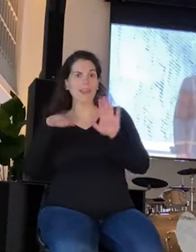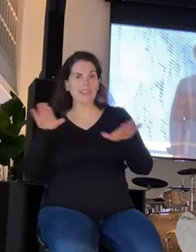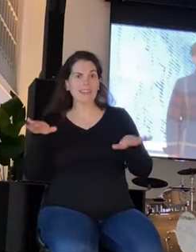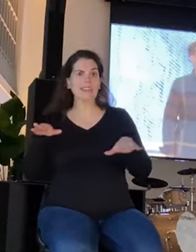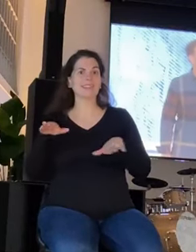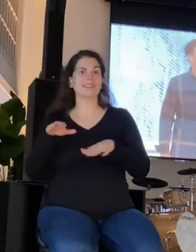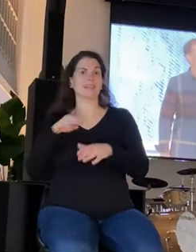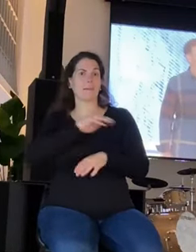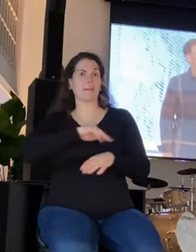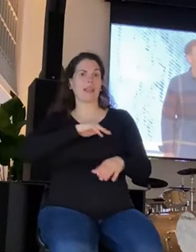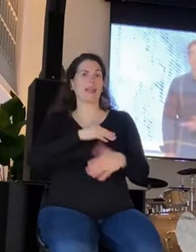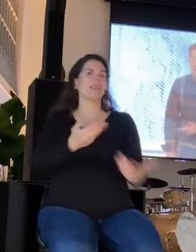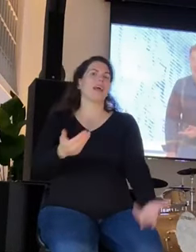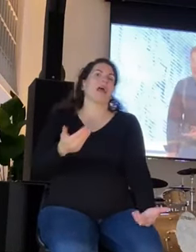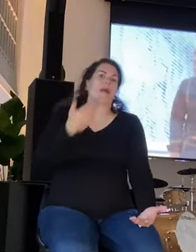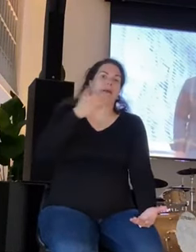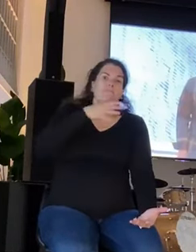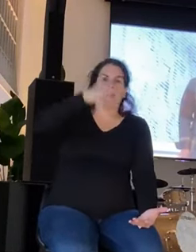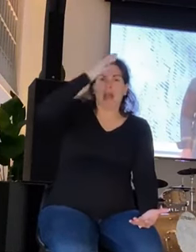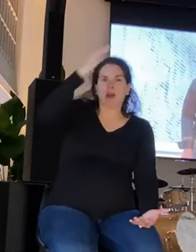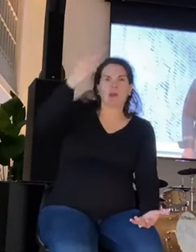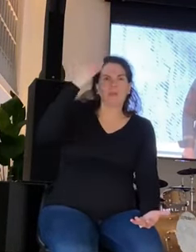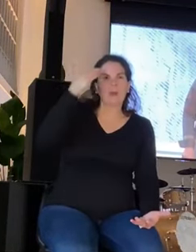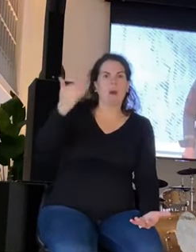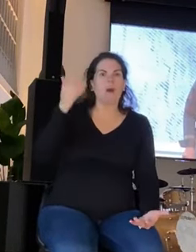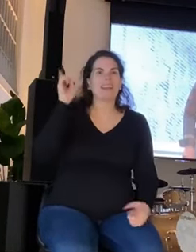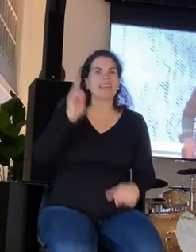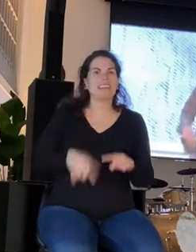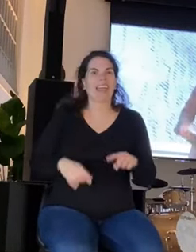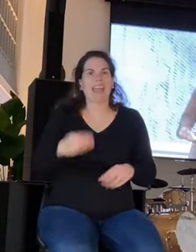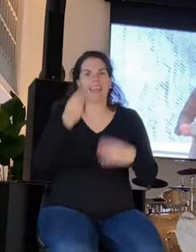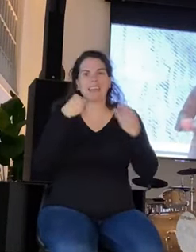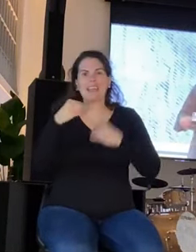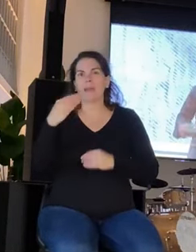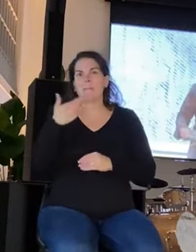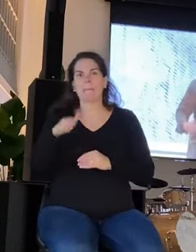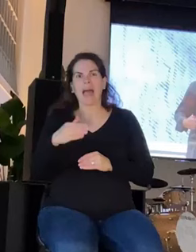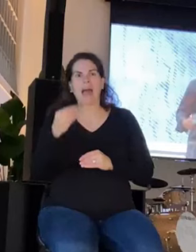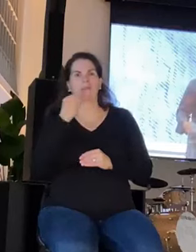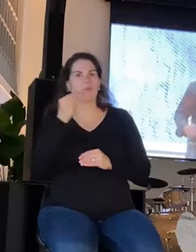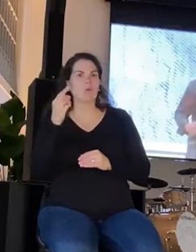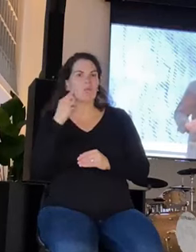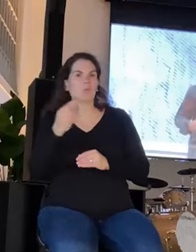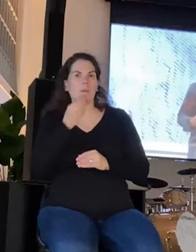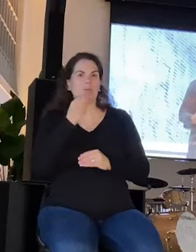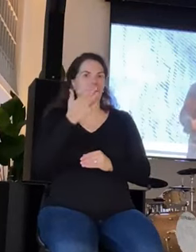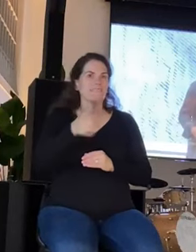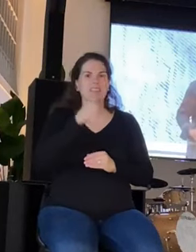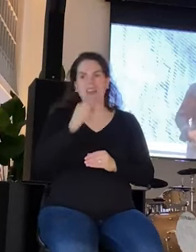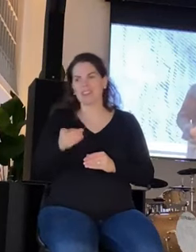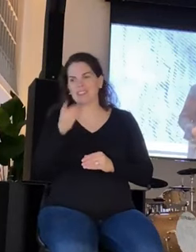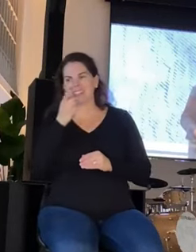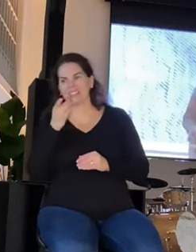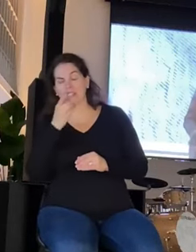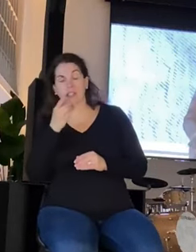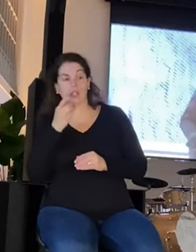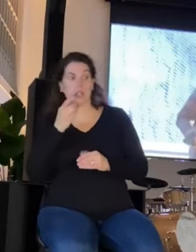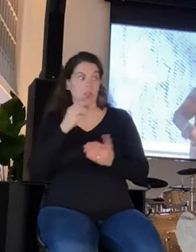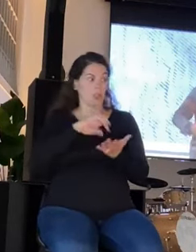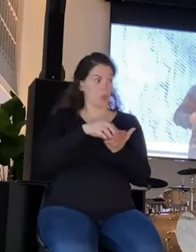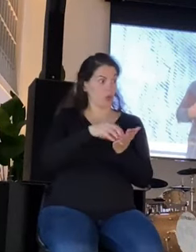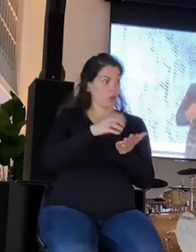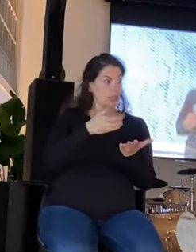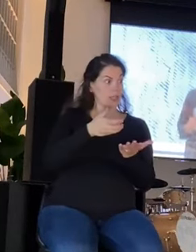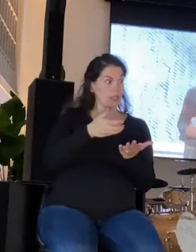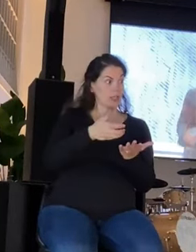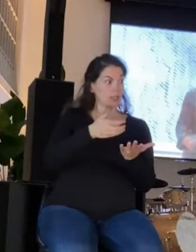I can't eat Pop-Tarts for breakfast, lunch, and dinner, right? I need some veggies and some protein and some dinners like Oreo cookies. Pastor